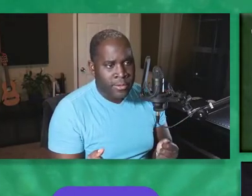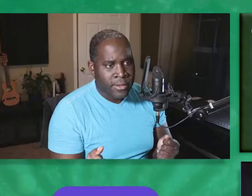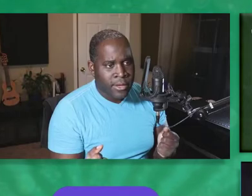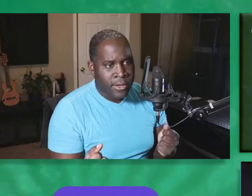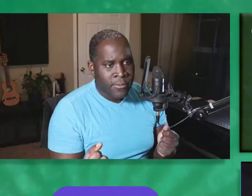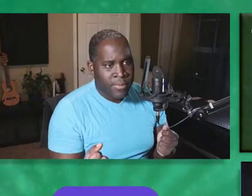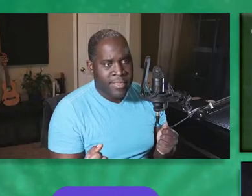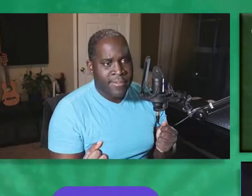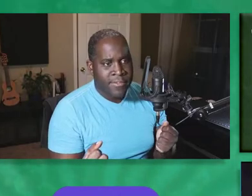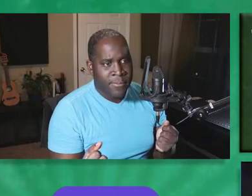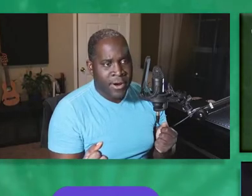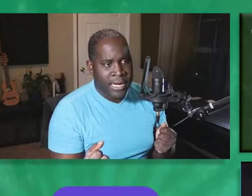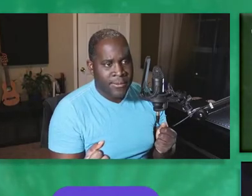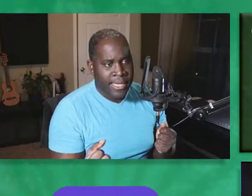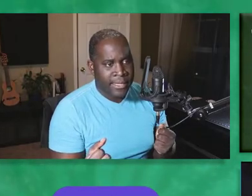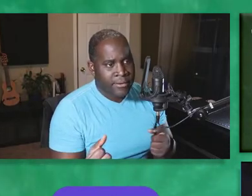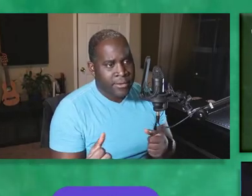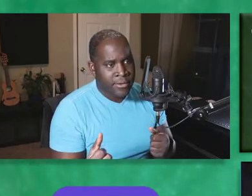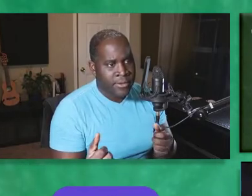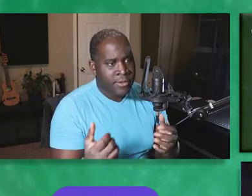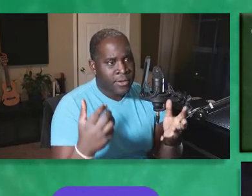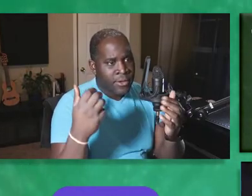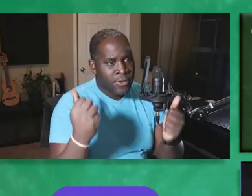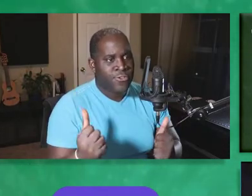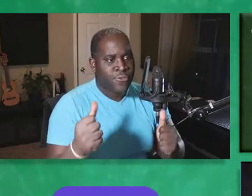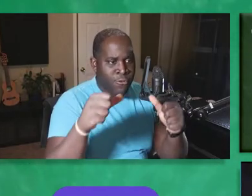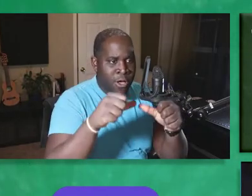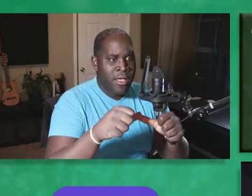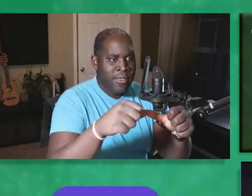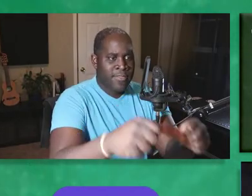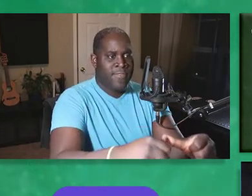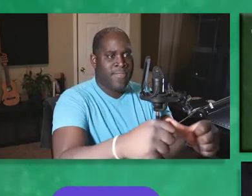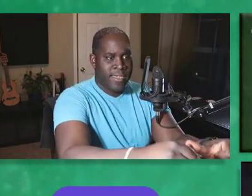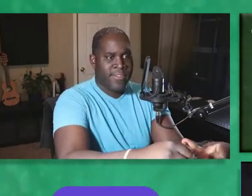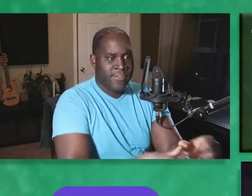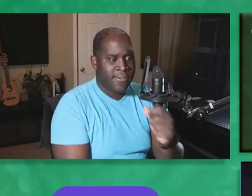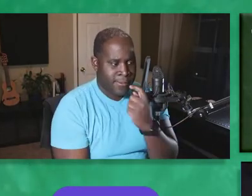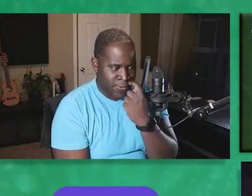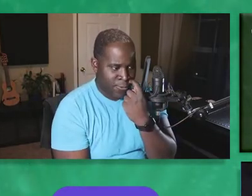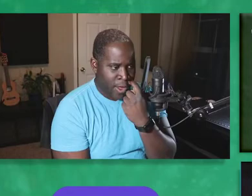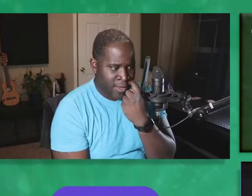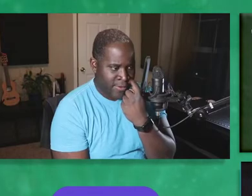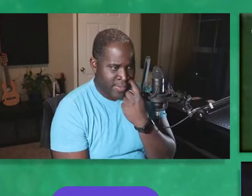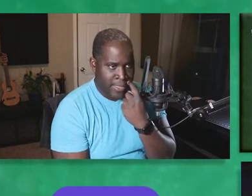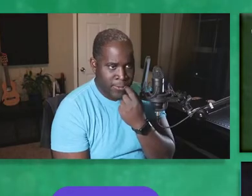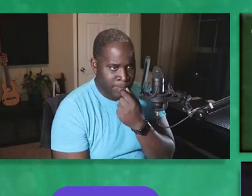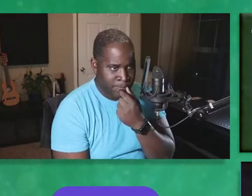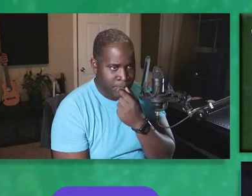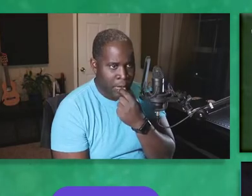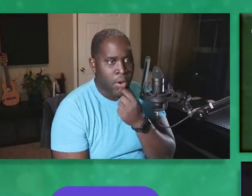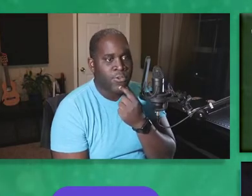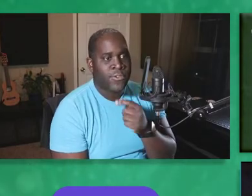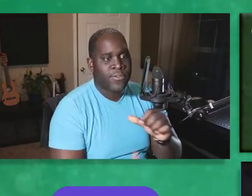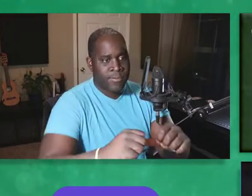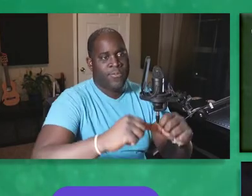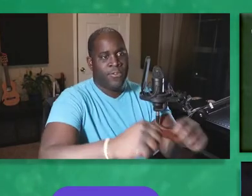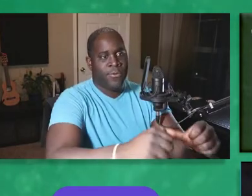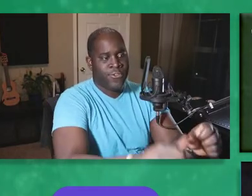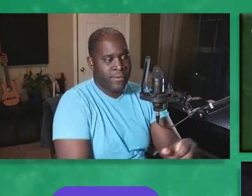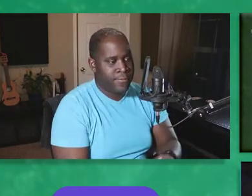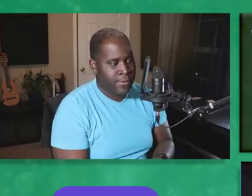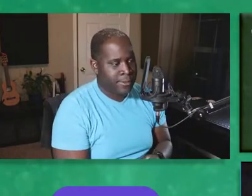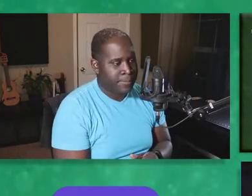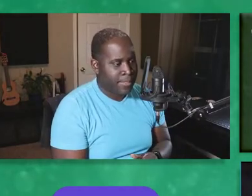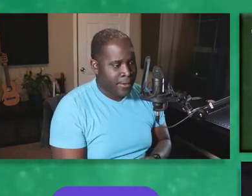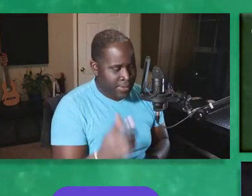Strong. But this is the part I don't get. Strong this. Strong still. Oh, she's